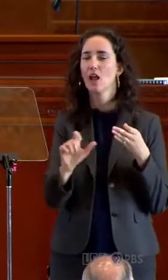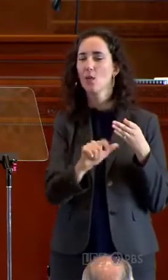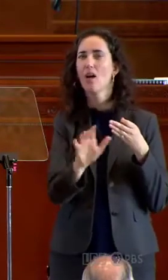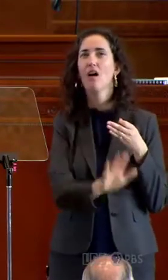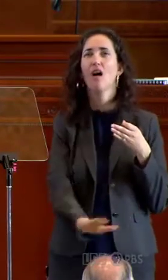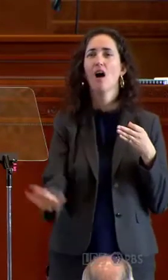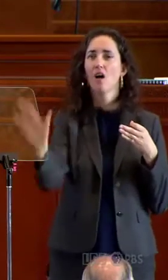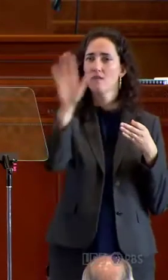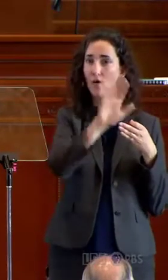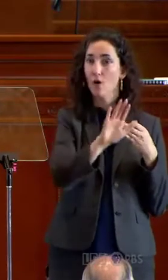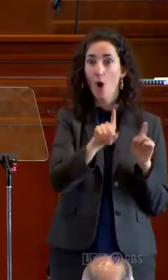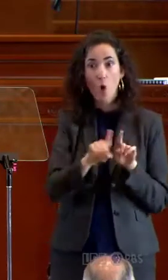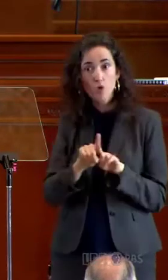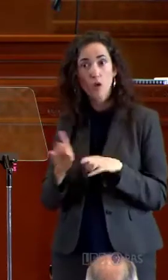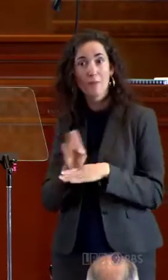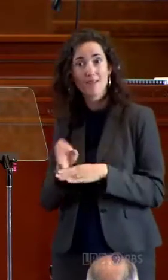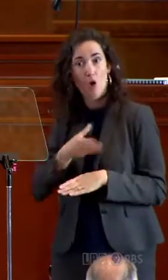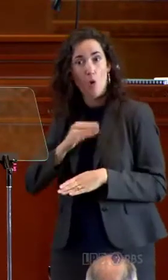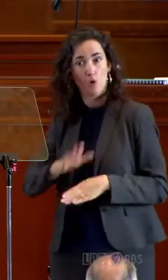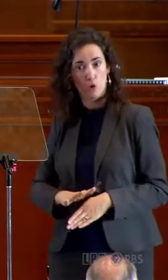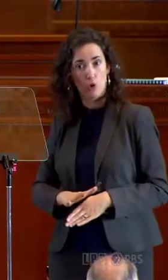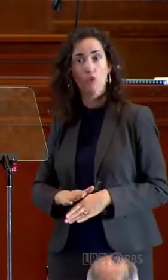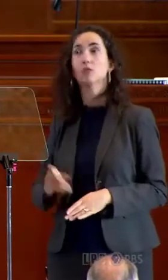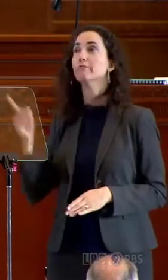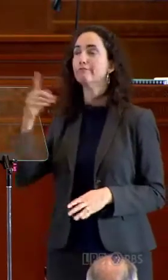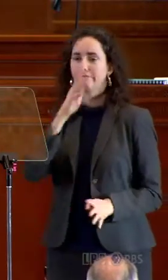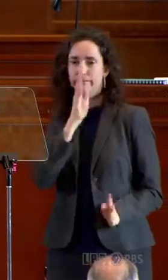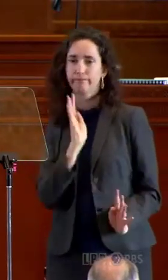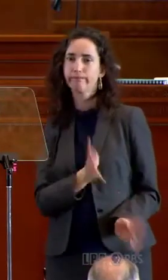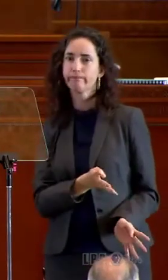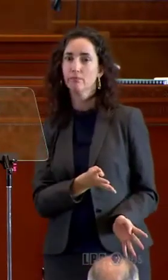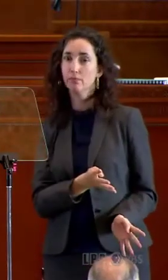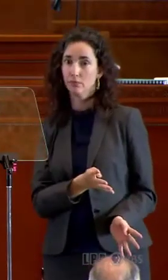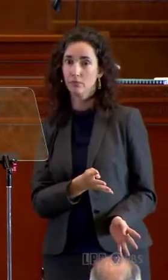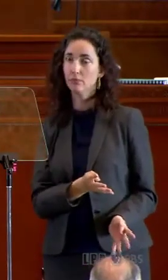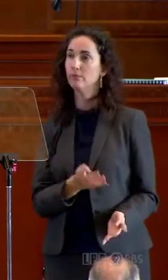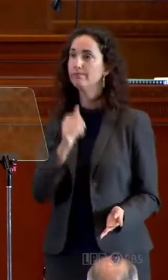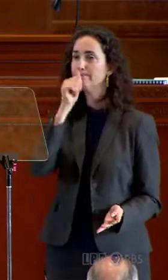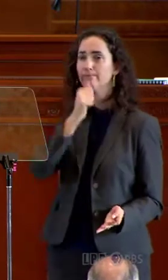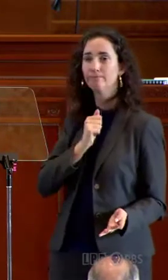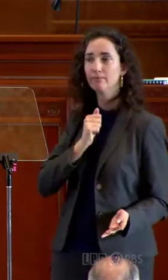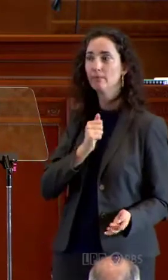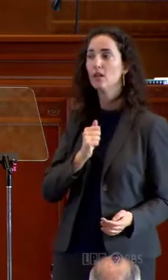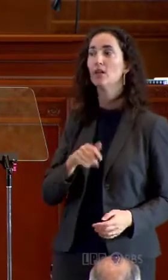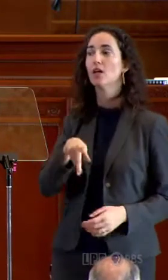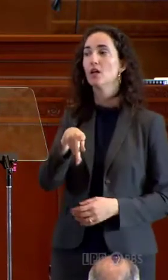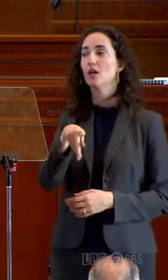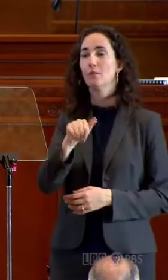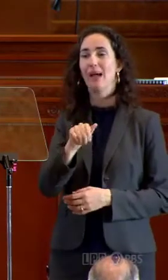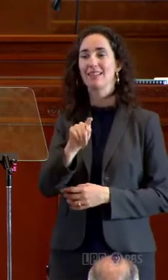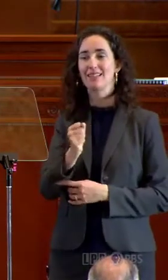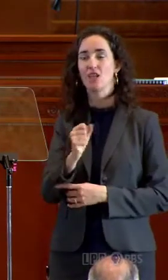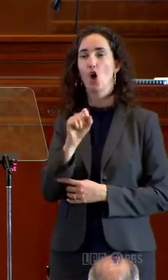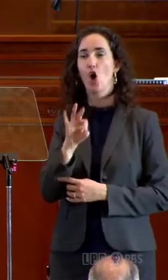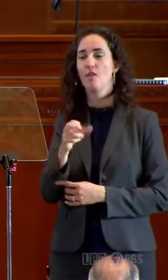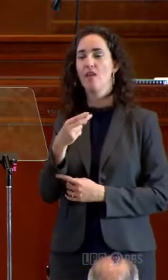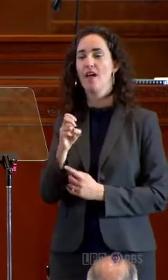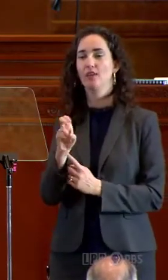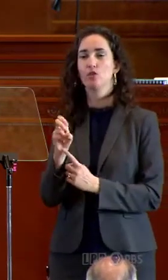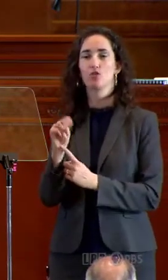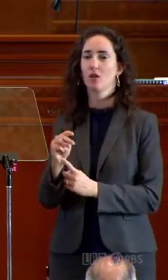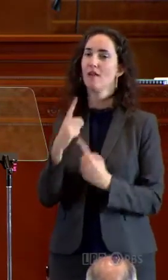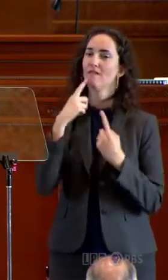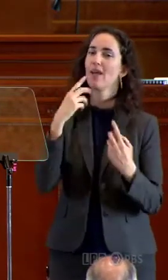and business owners as well who have been left in the lurch. Pat's of Henderson is an iconic